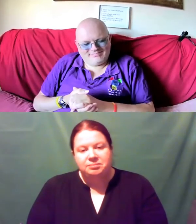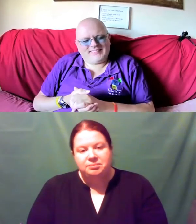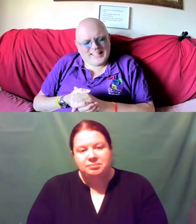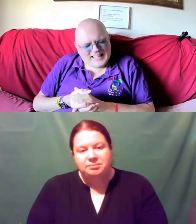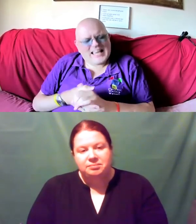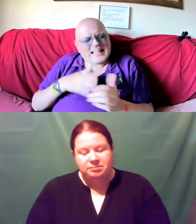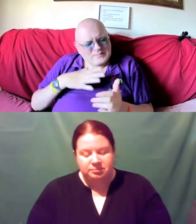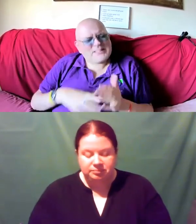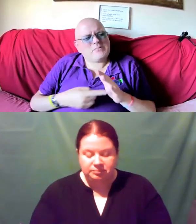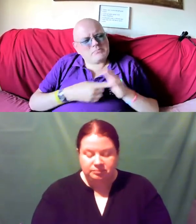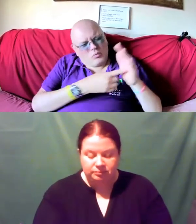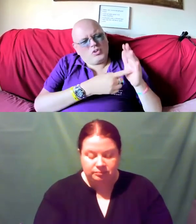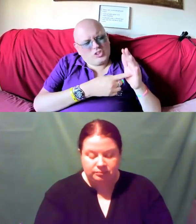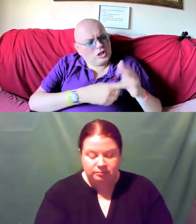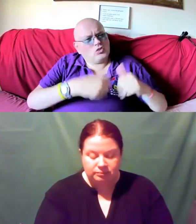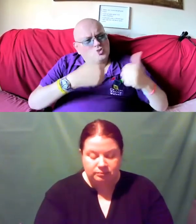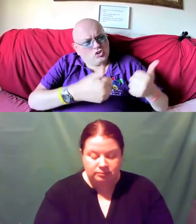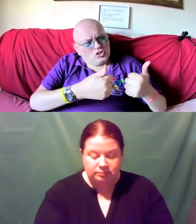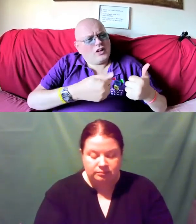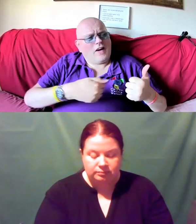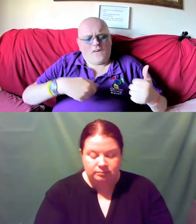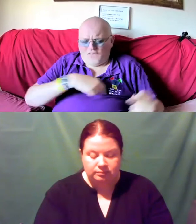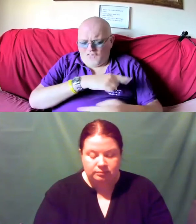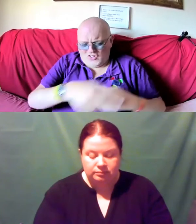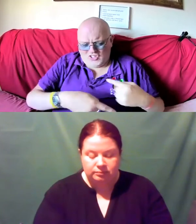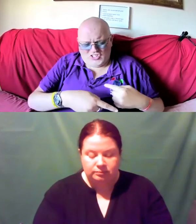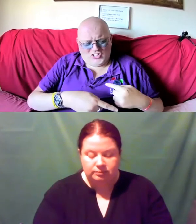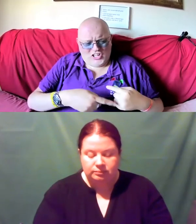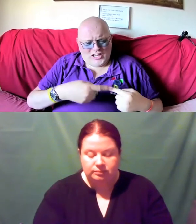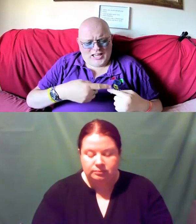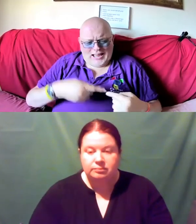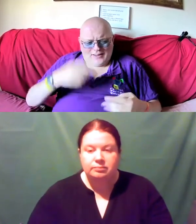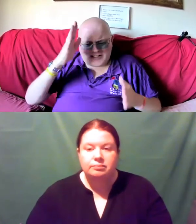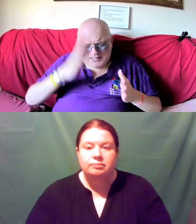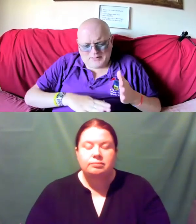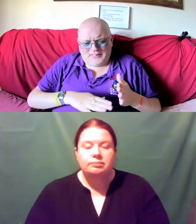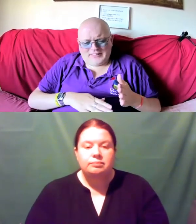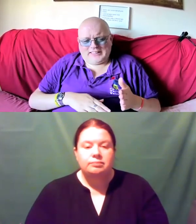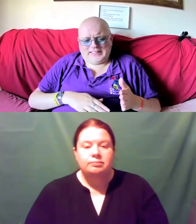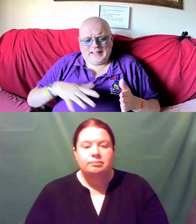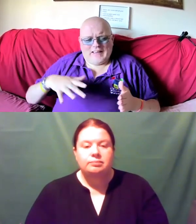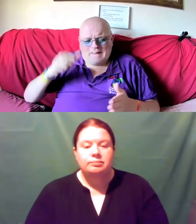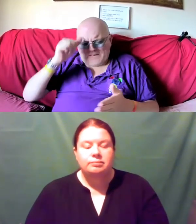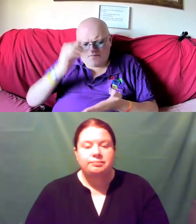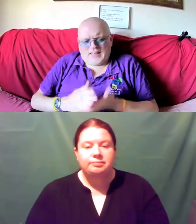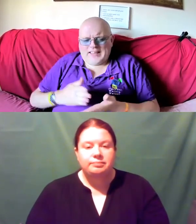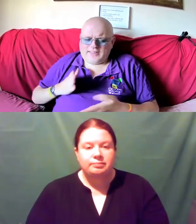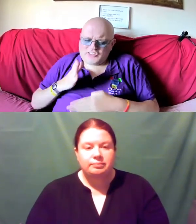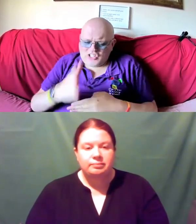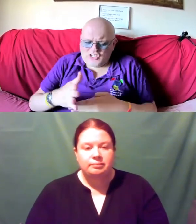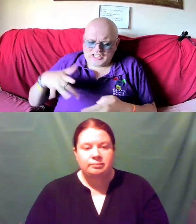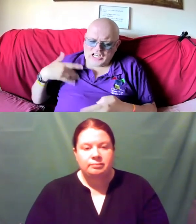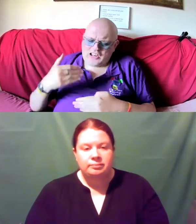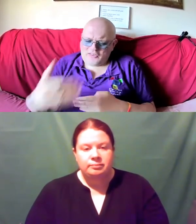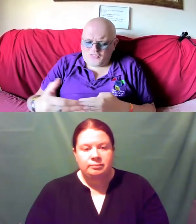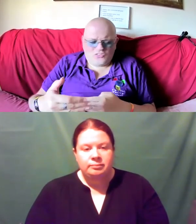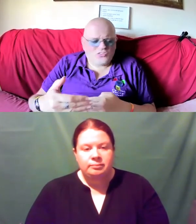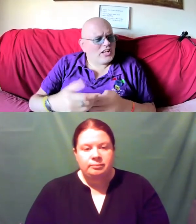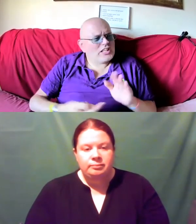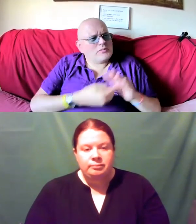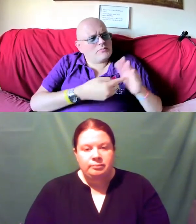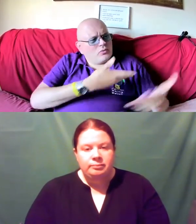necessary and important and good for us to be able to talk about our own faith journeys. I think if we hadn't, then we wouldn't be able